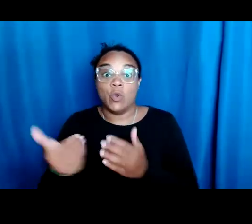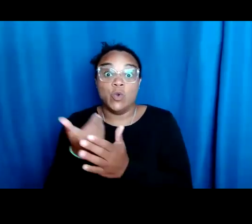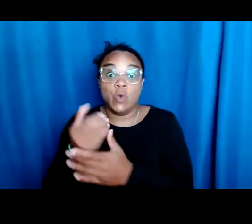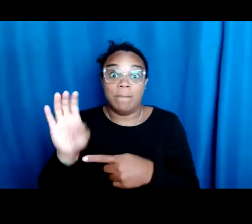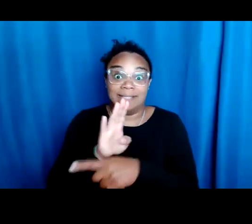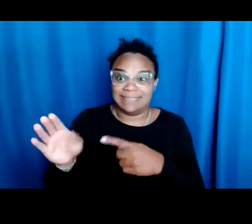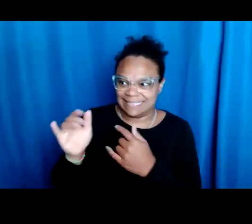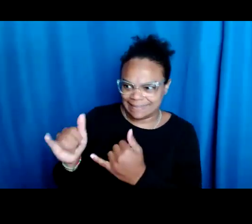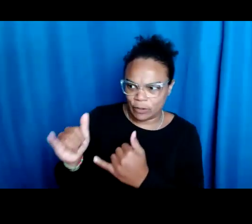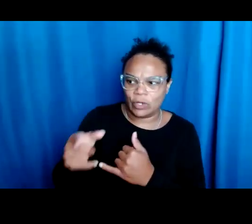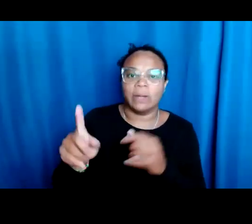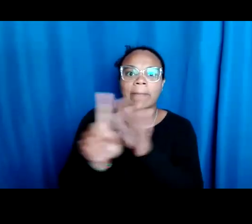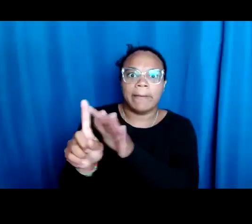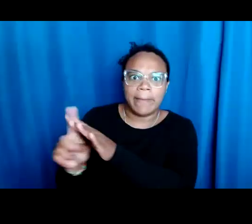market.